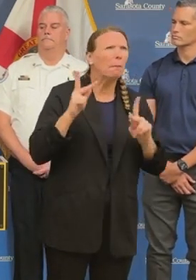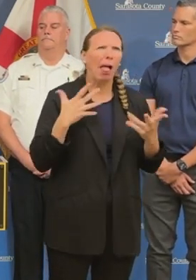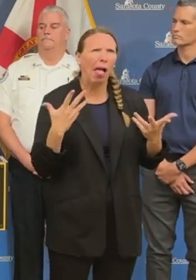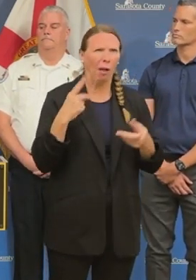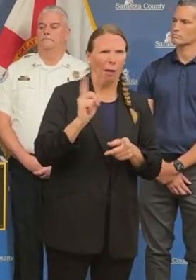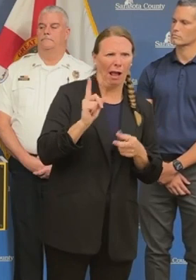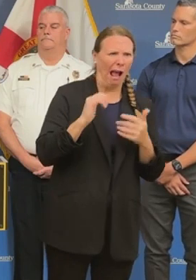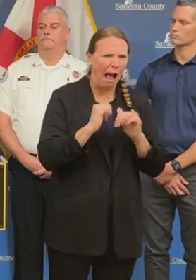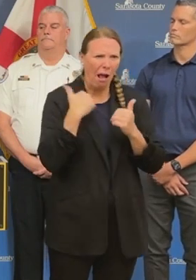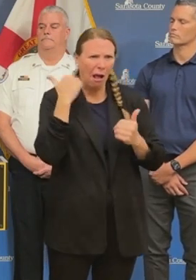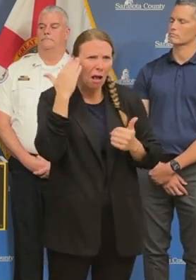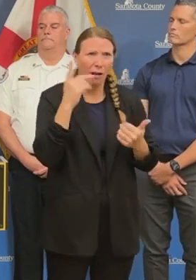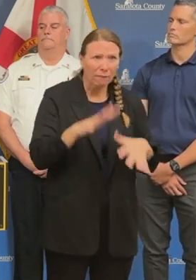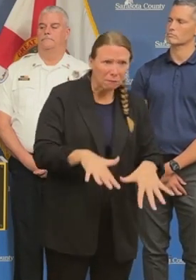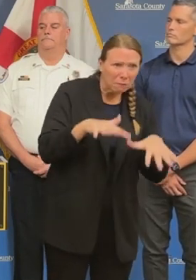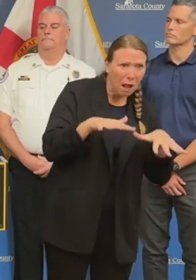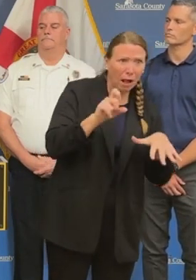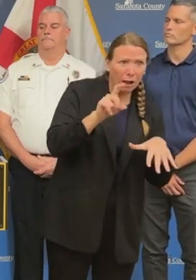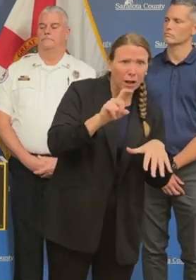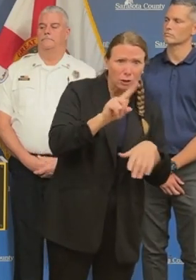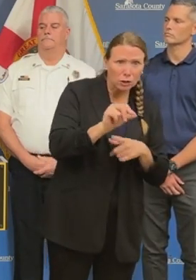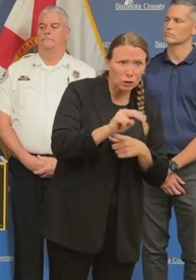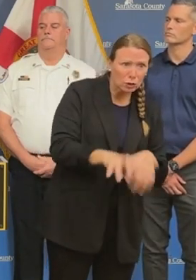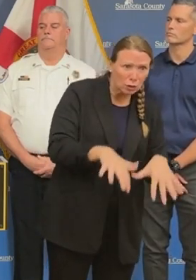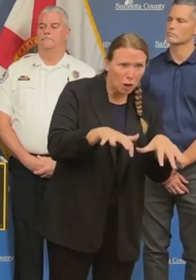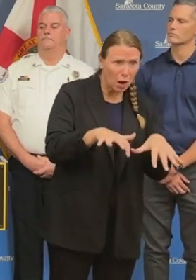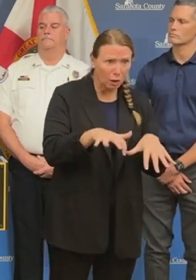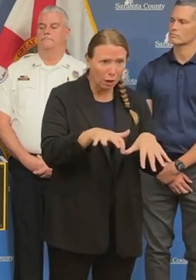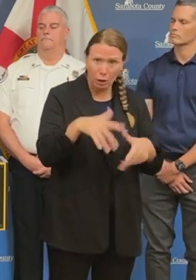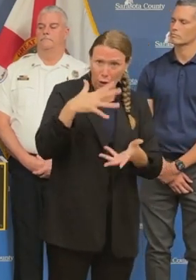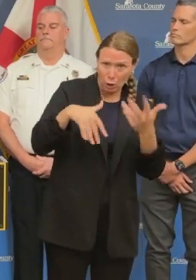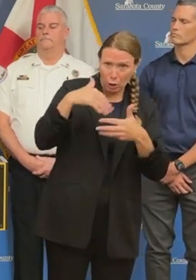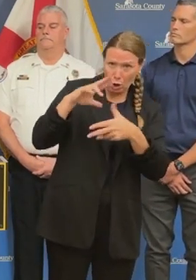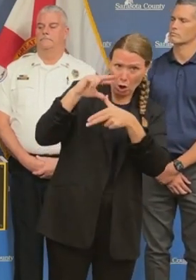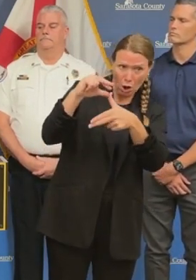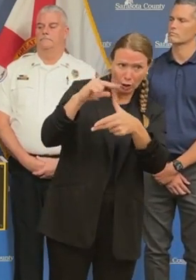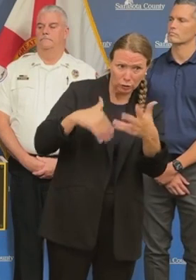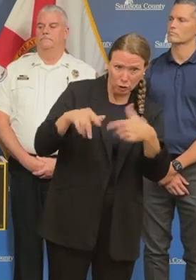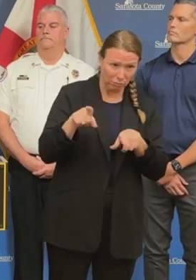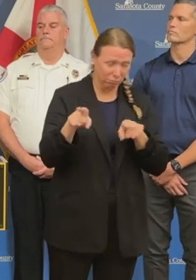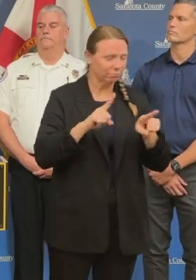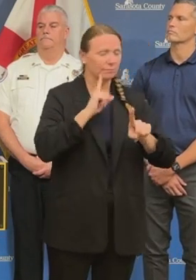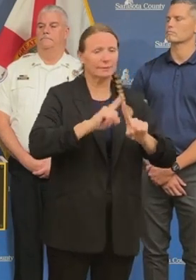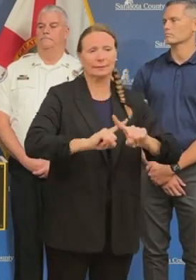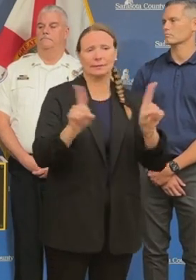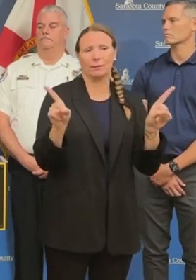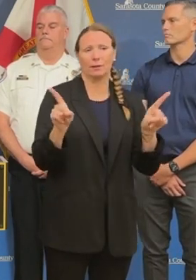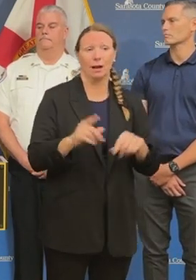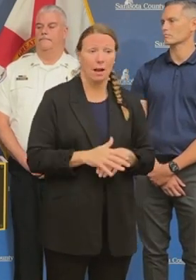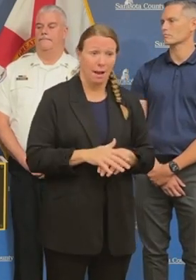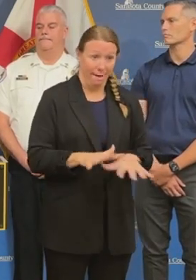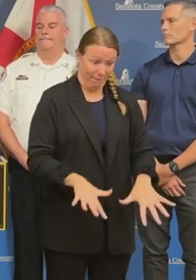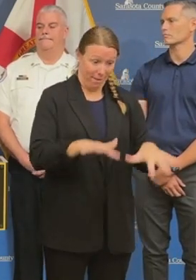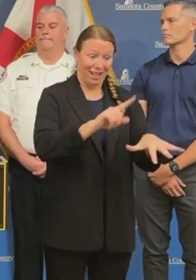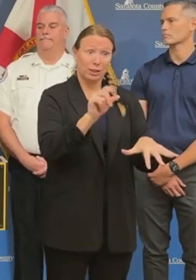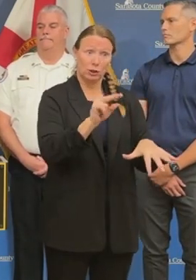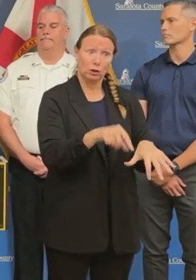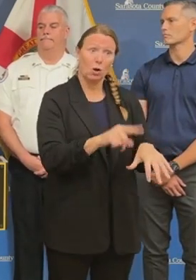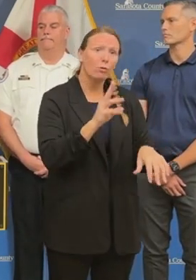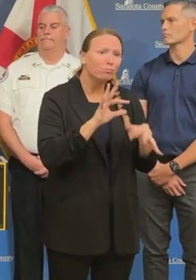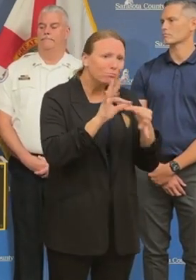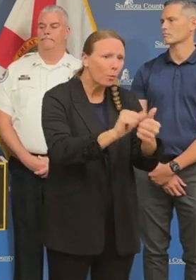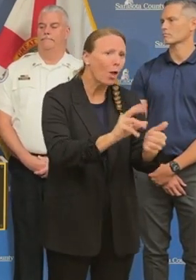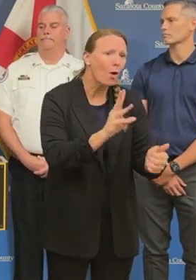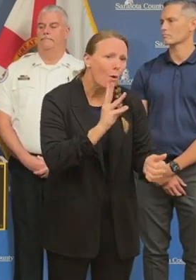flood zones, which are a different level of flooding and more tied to your insurance and FEMA flood zones. We are talking